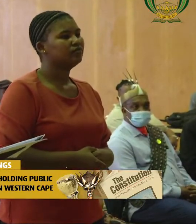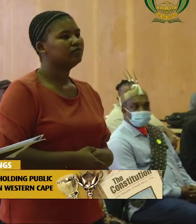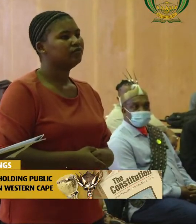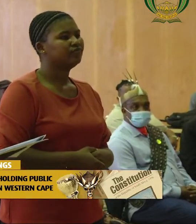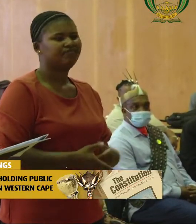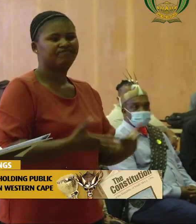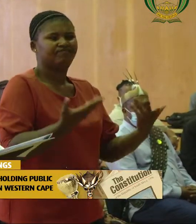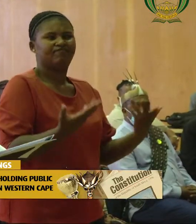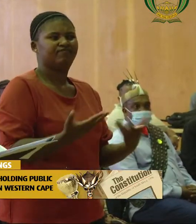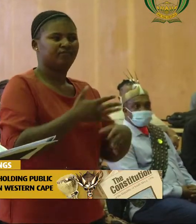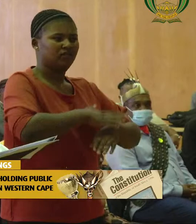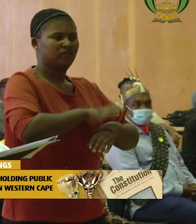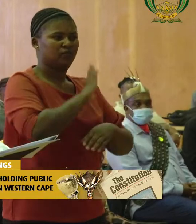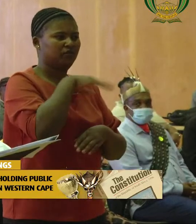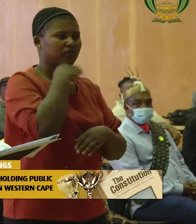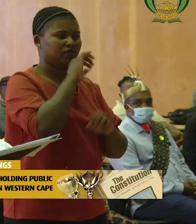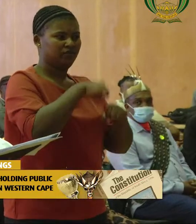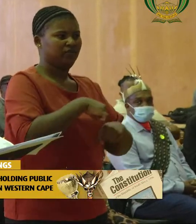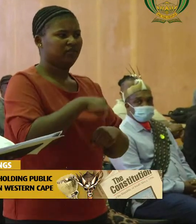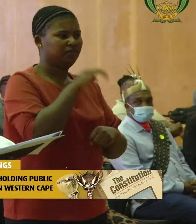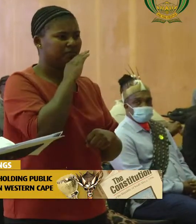It's a disservice because